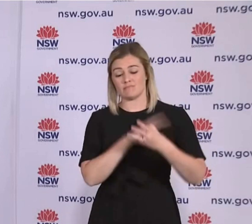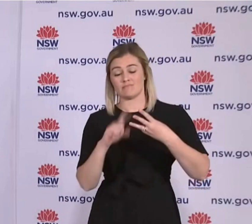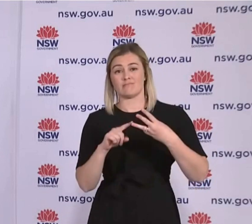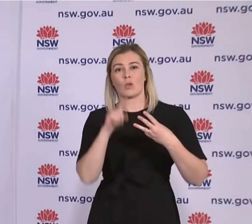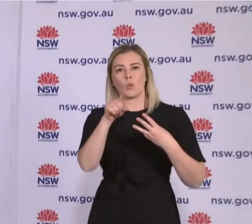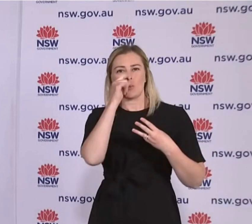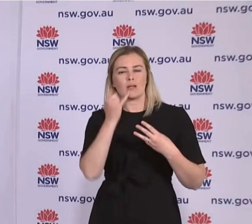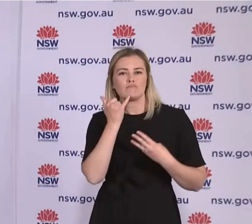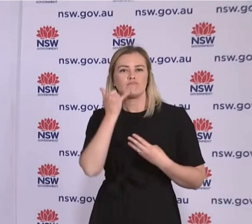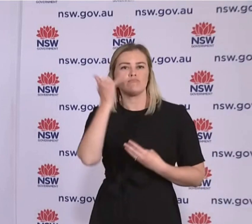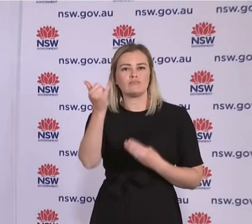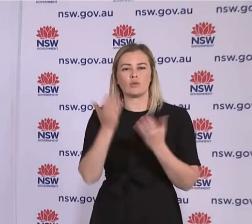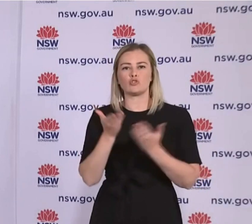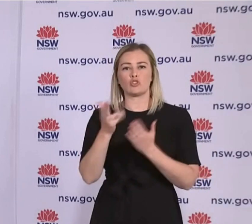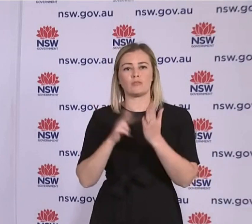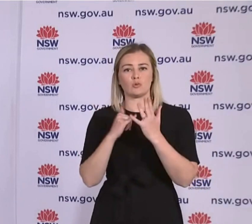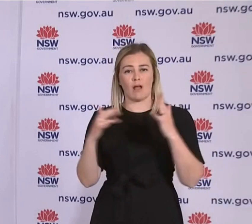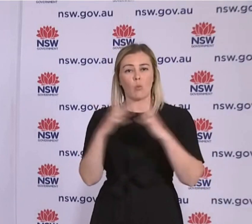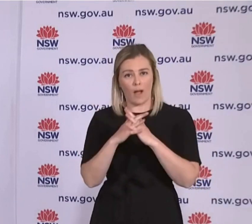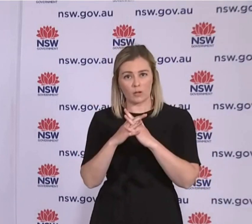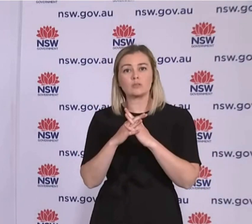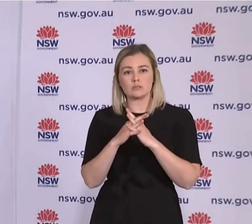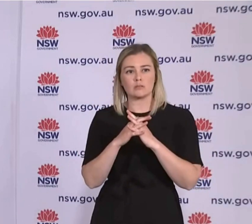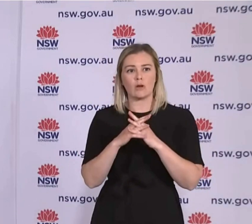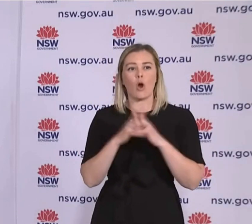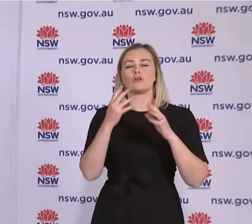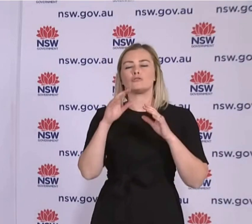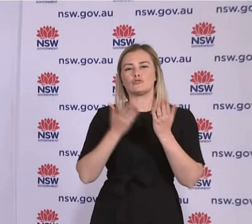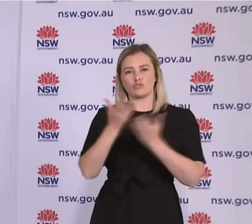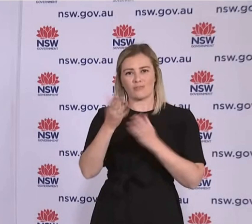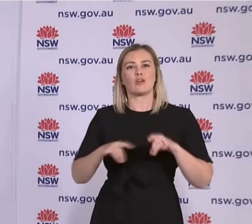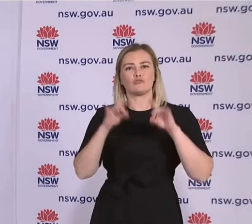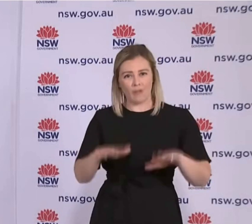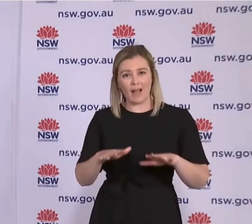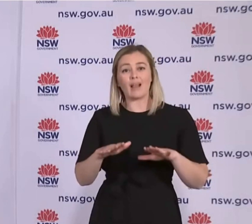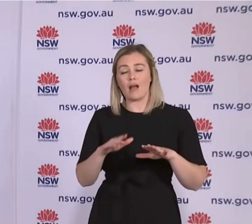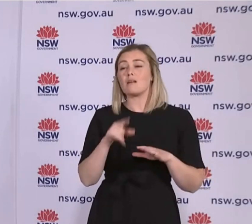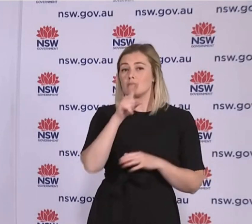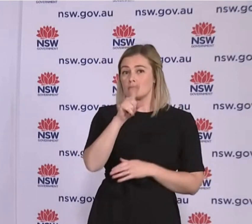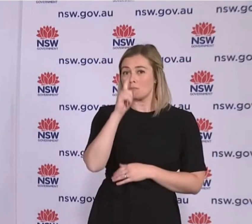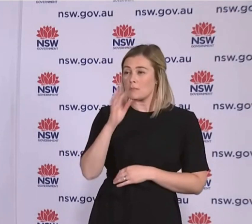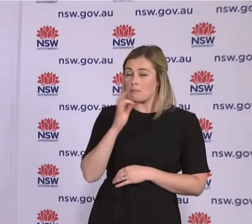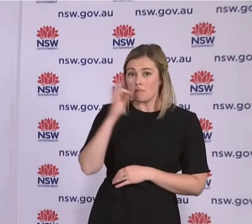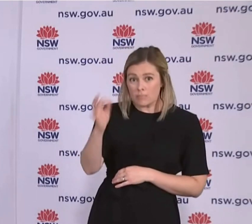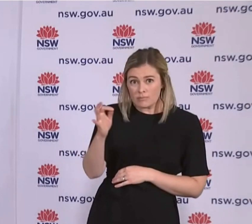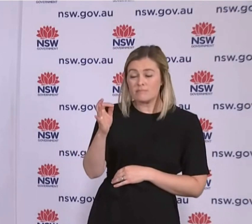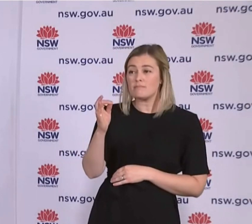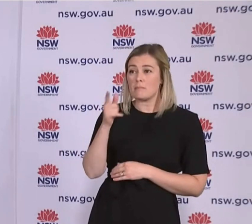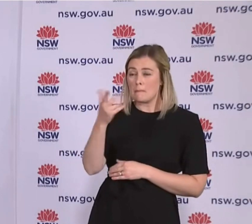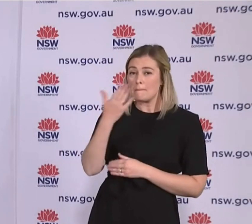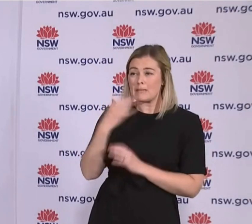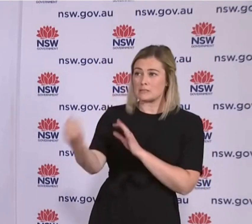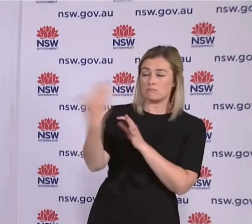federal organisation, and you call them up, and if you don't have a smartphone, they will copy the certificate and post it out to